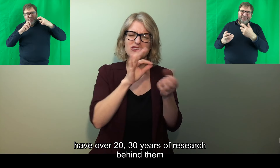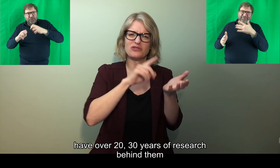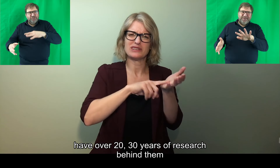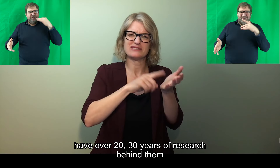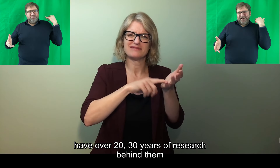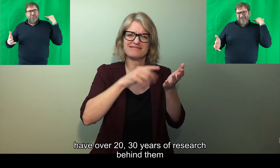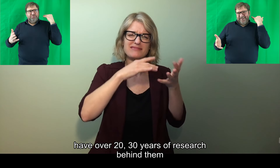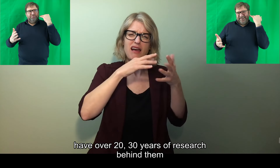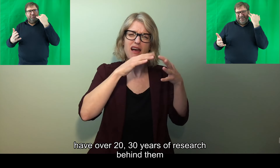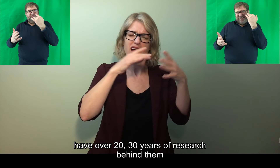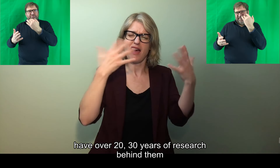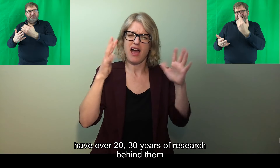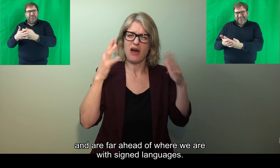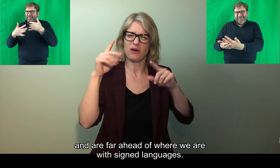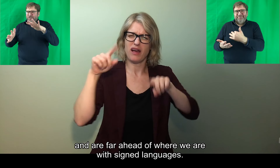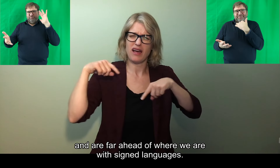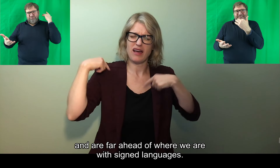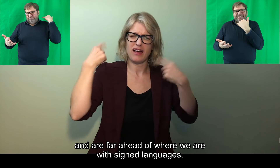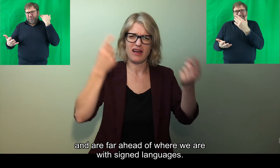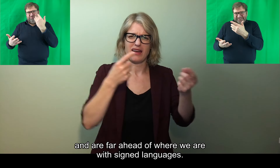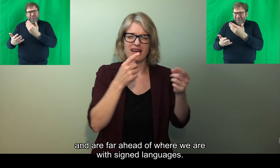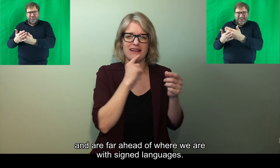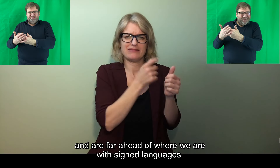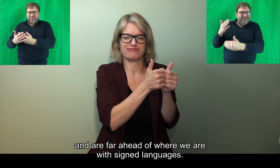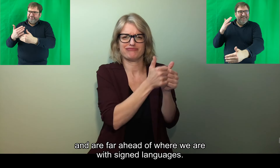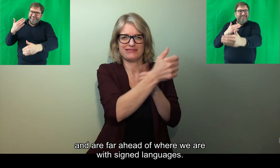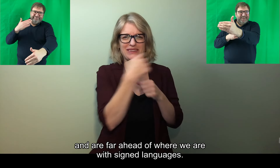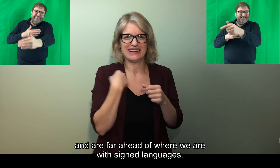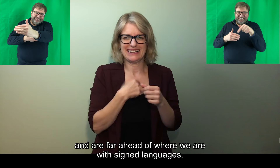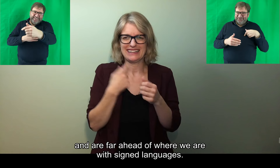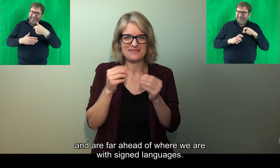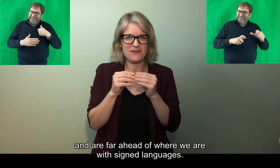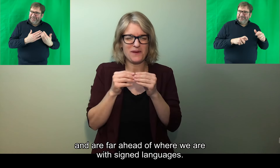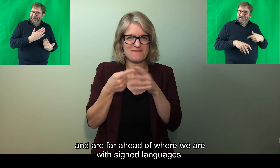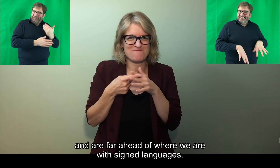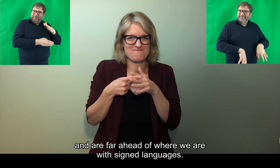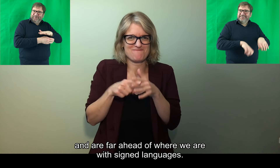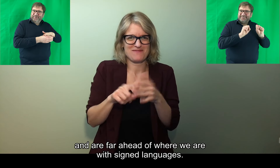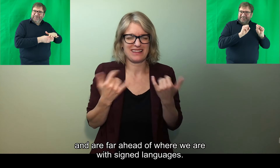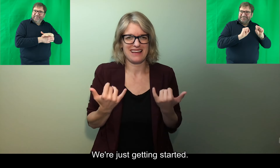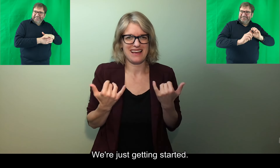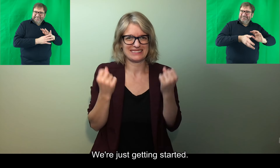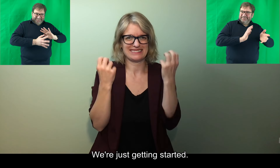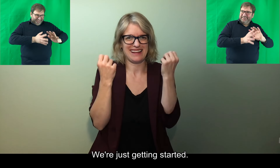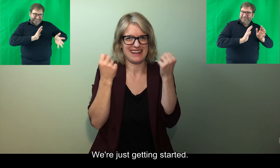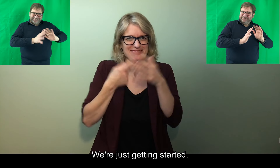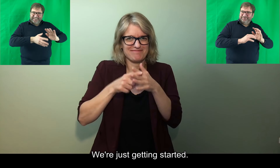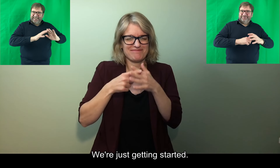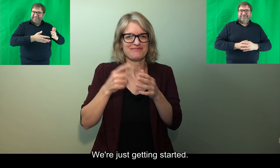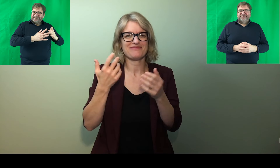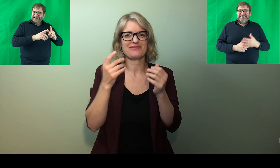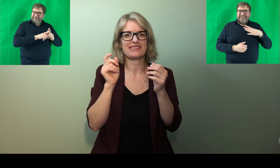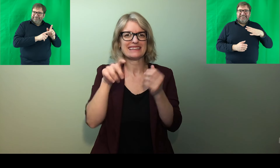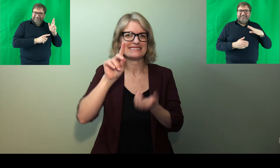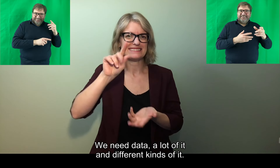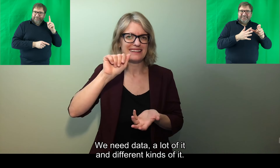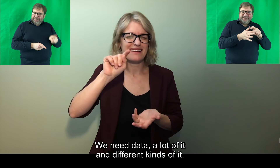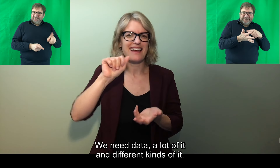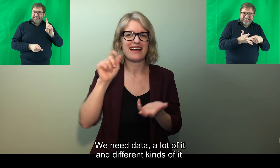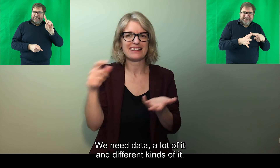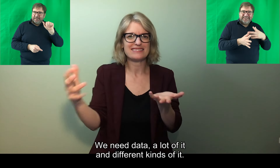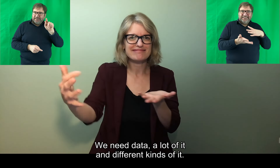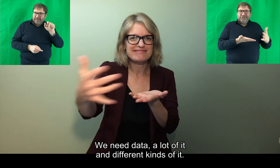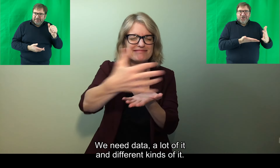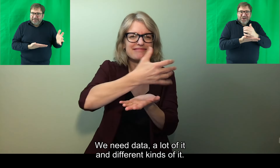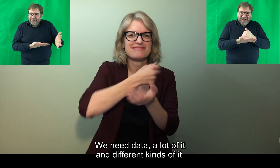years of research behind them and are far ahead of where we are with signed languages. We're just getting started. We